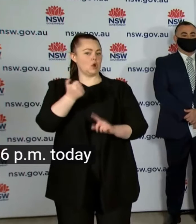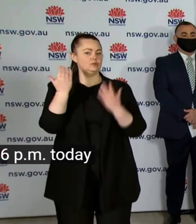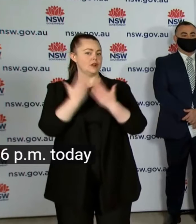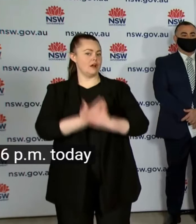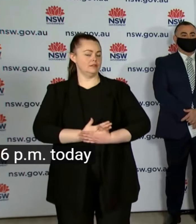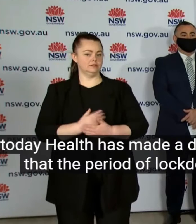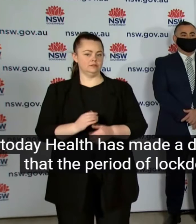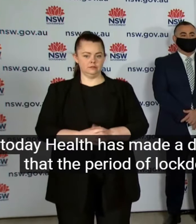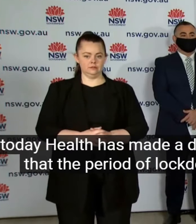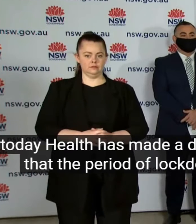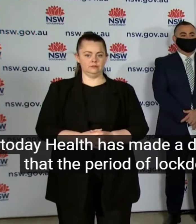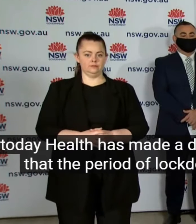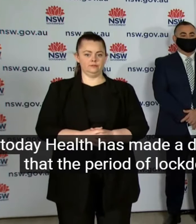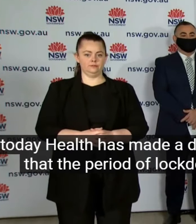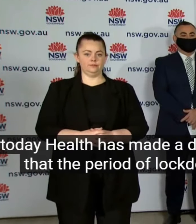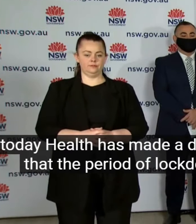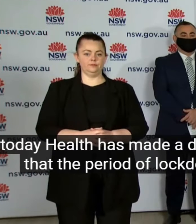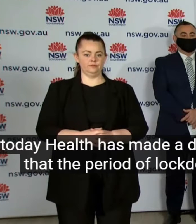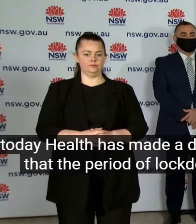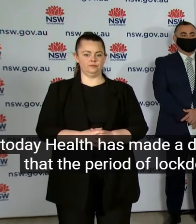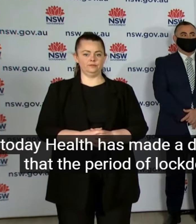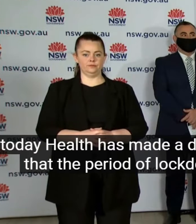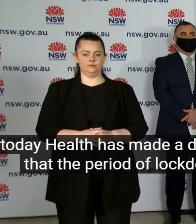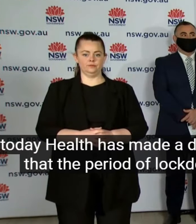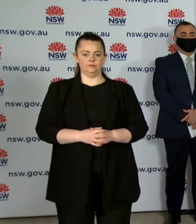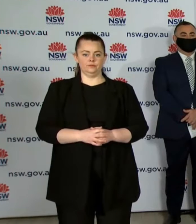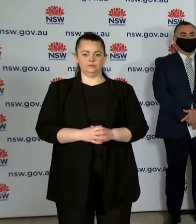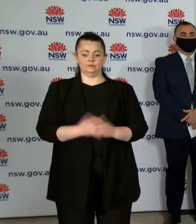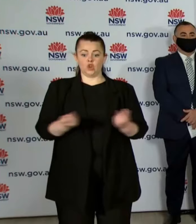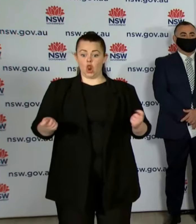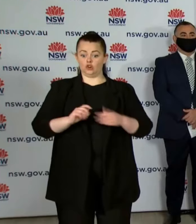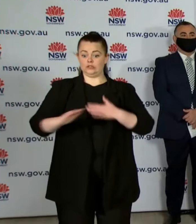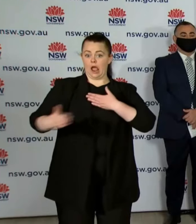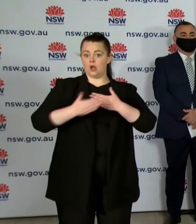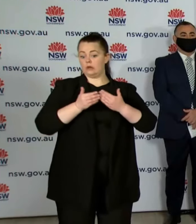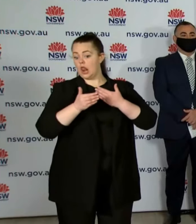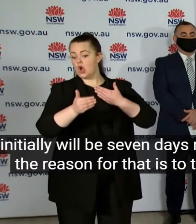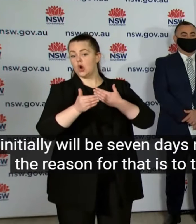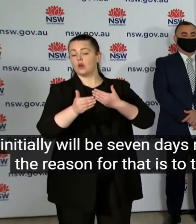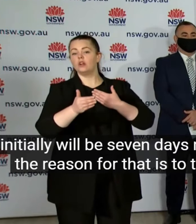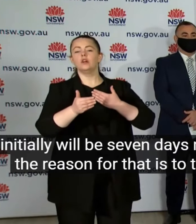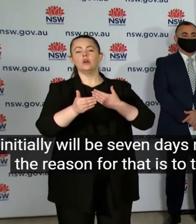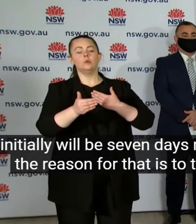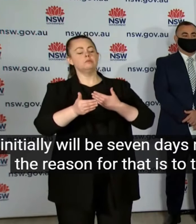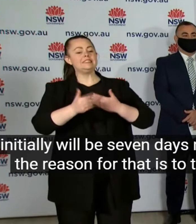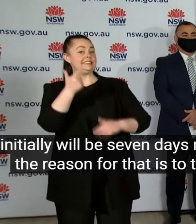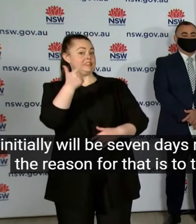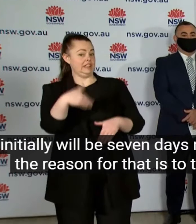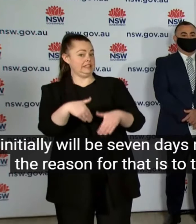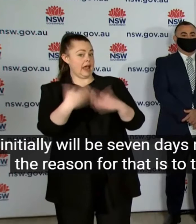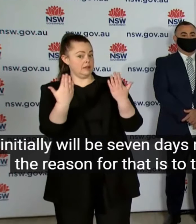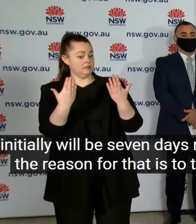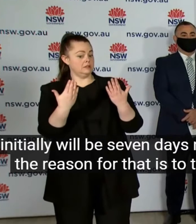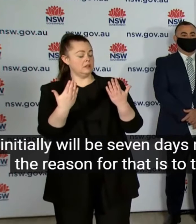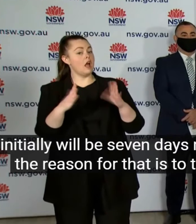Health has made a decision that the period of lockdown initially will be 7 days. Now, the reason for that is